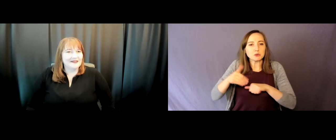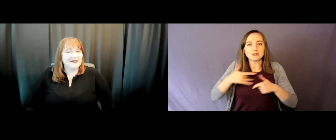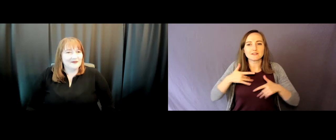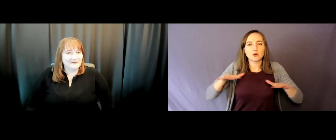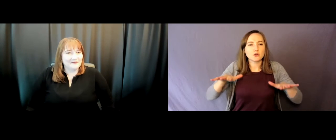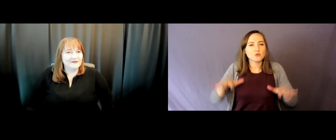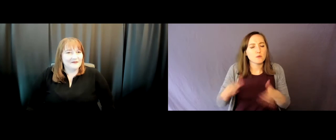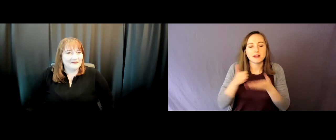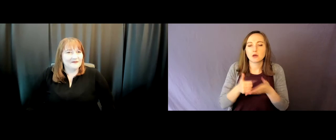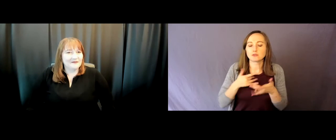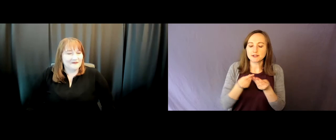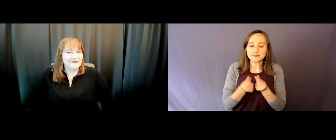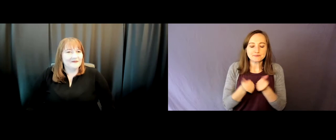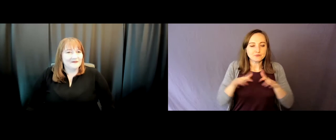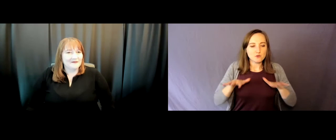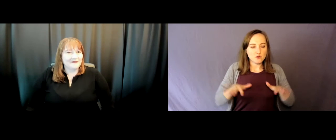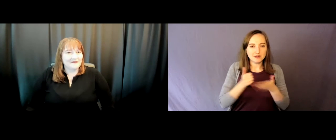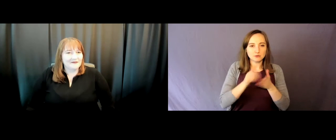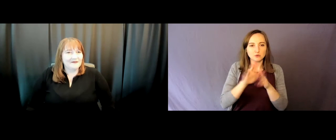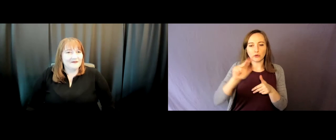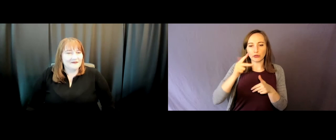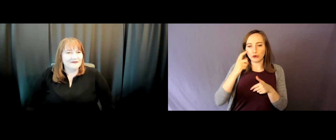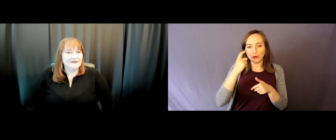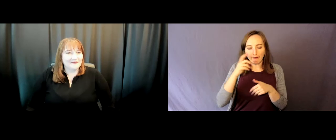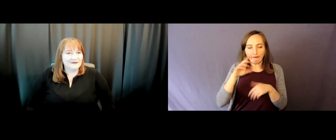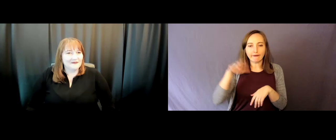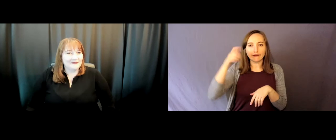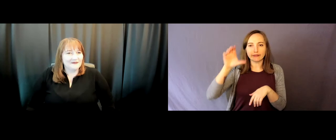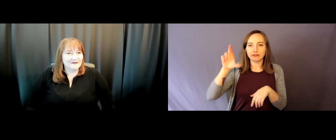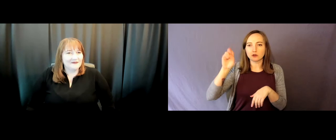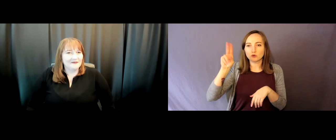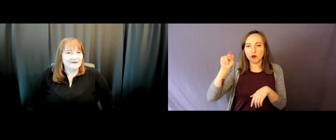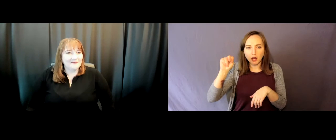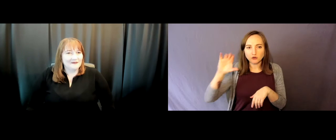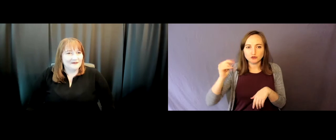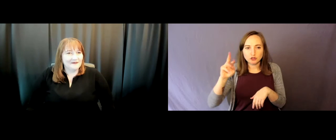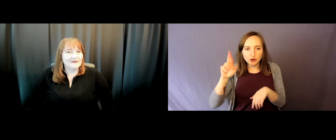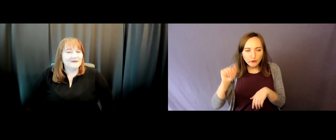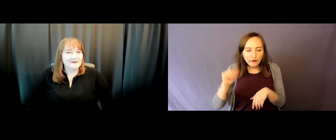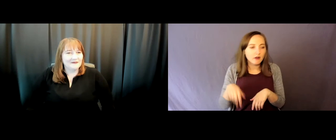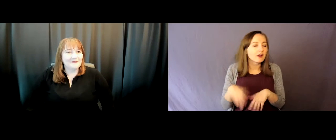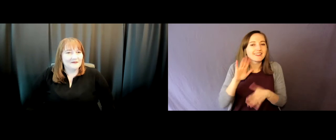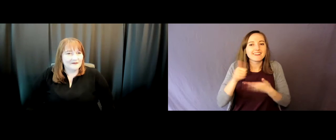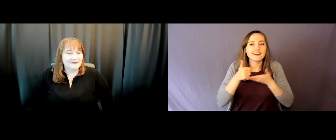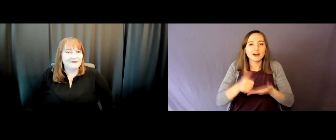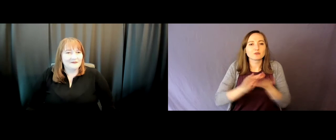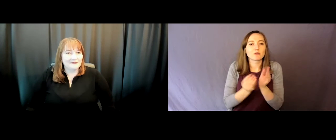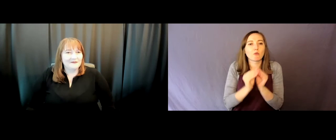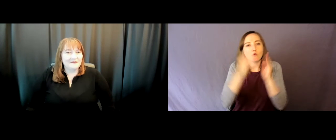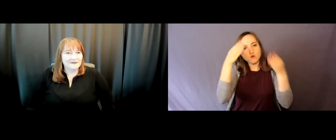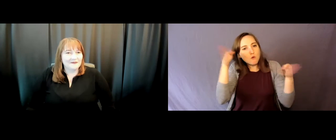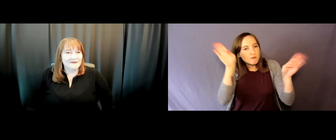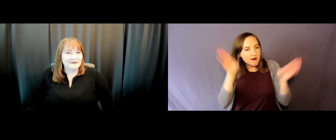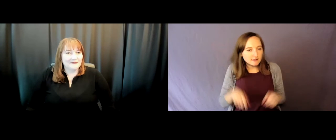a very calming stone. It helps with your third eye and your crown chakra. And so it just really helps you become more open-minded,